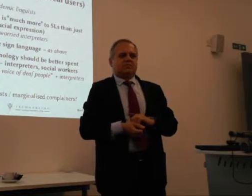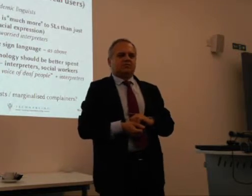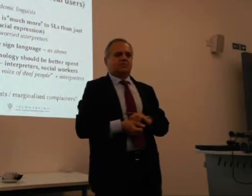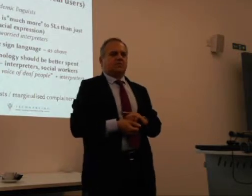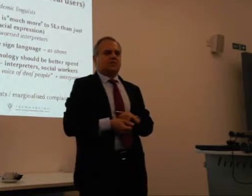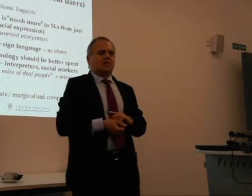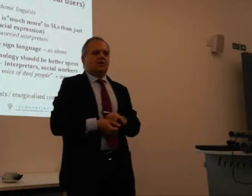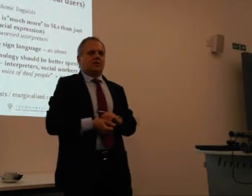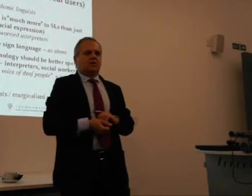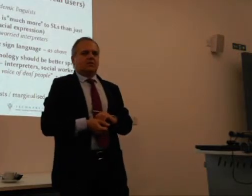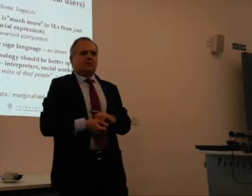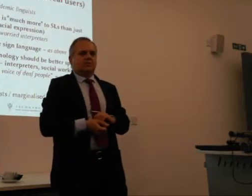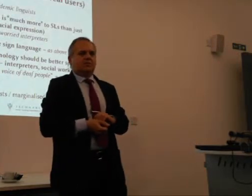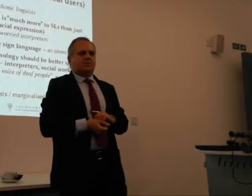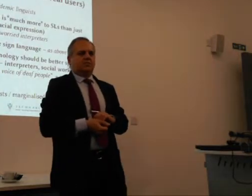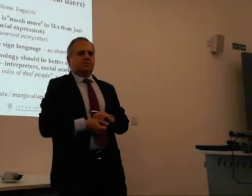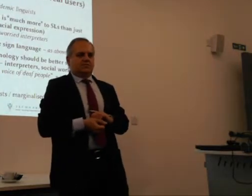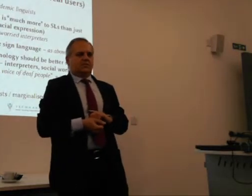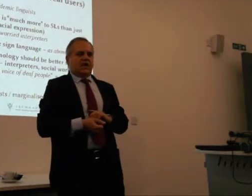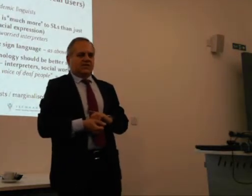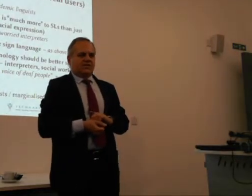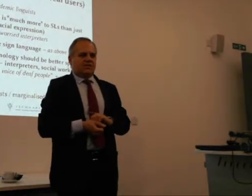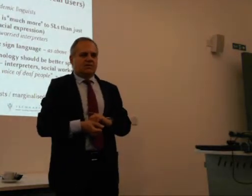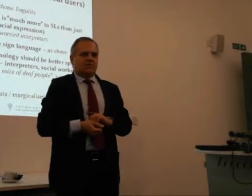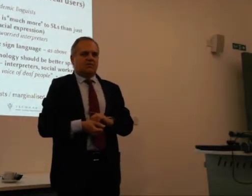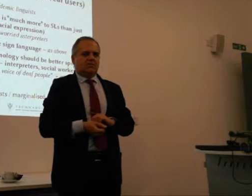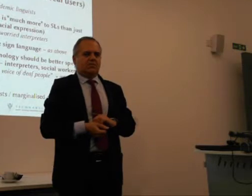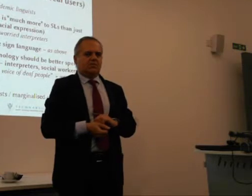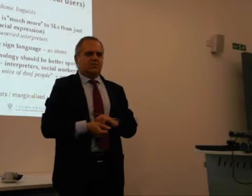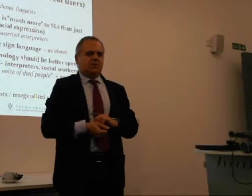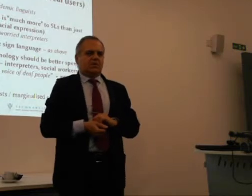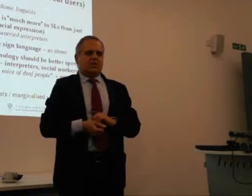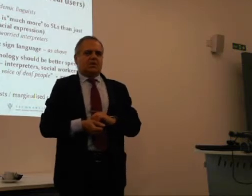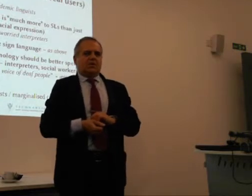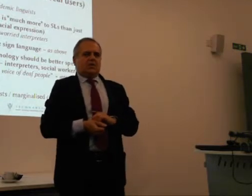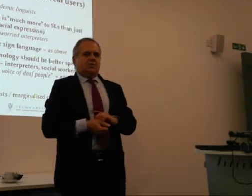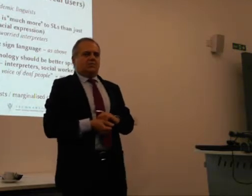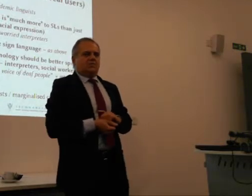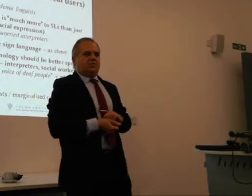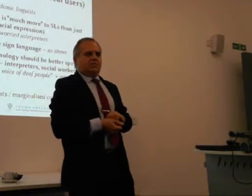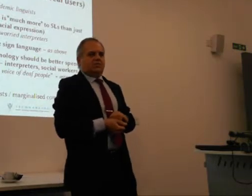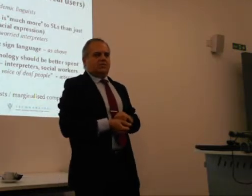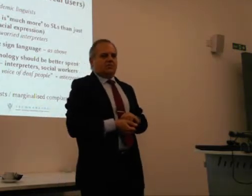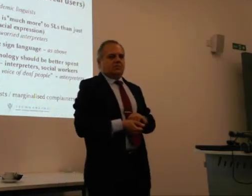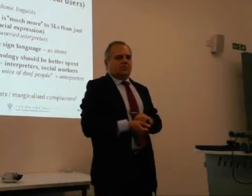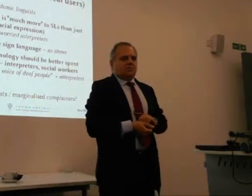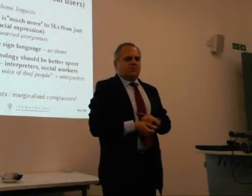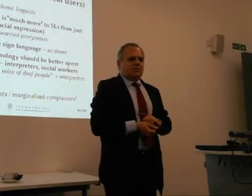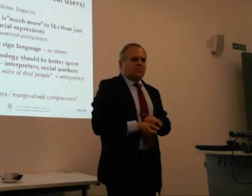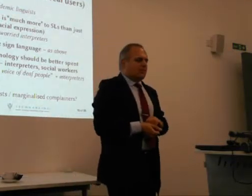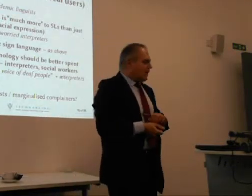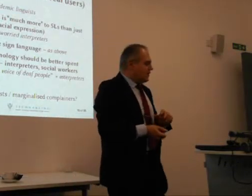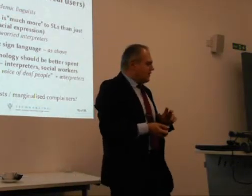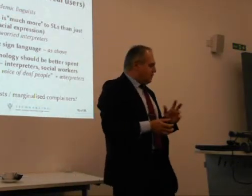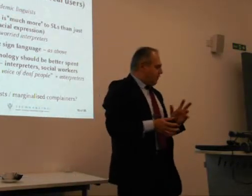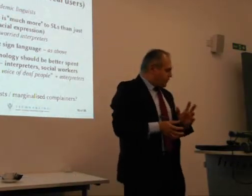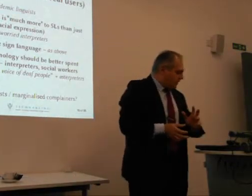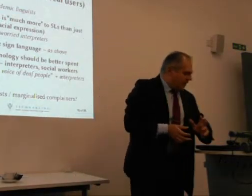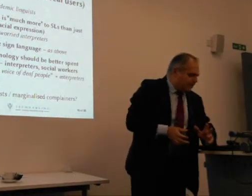it was just like a dual communication from a lot of people that i saw have you used any of the the bottom line